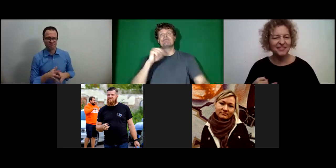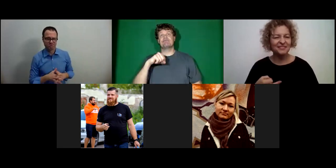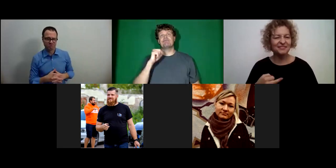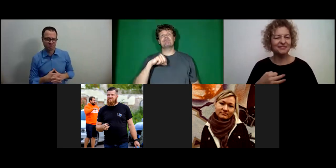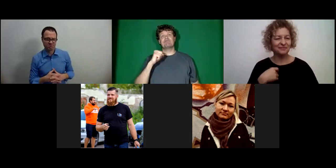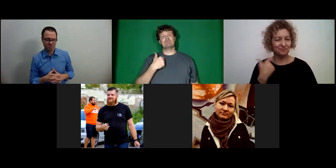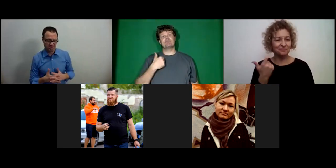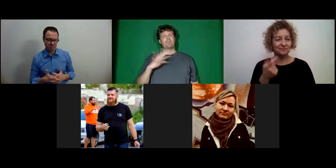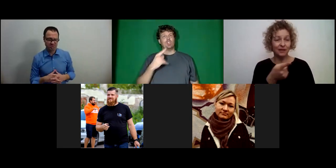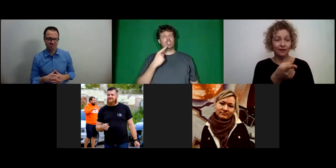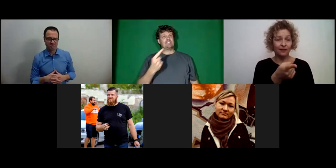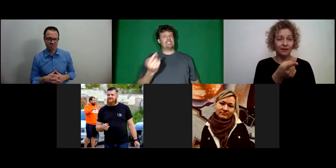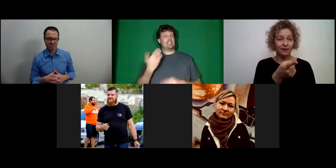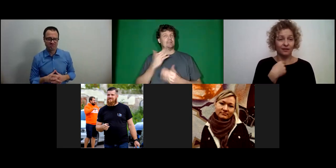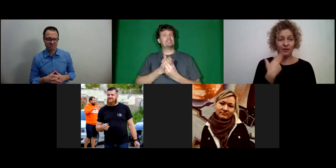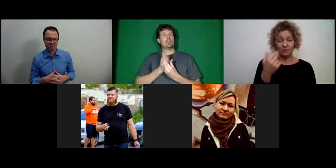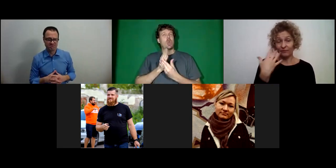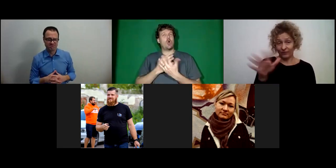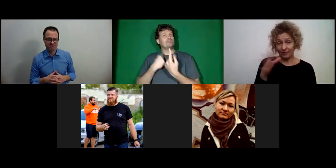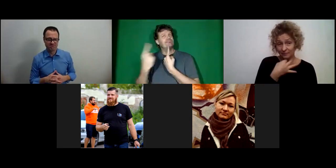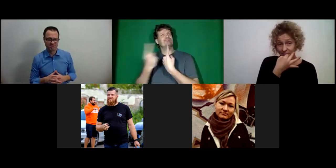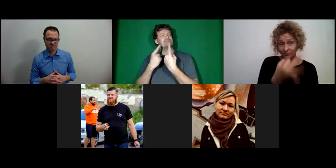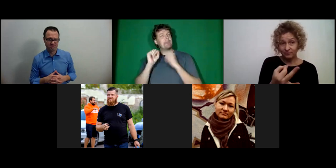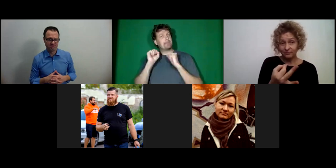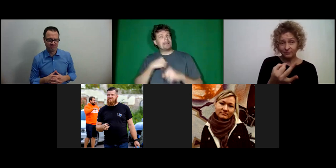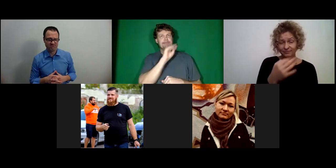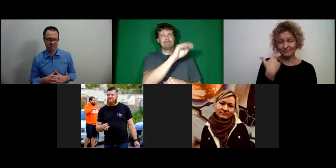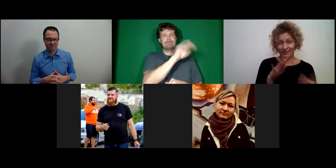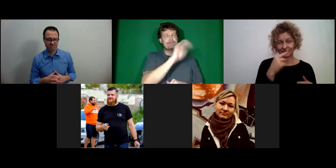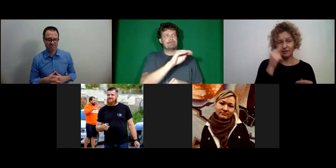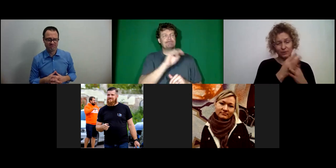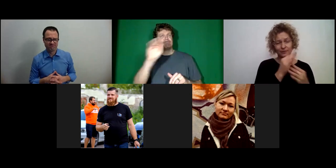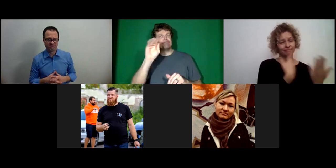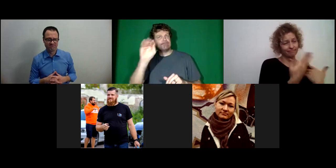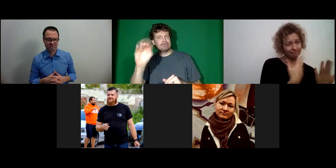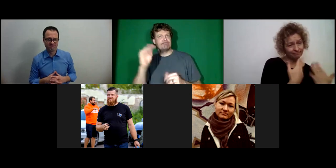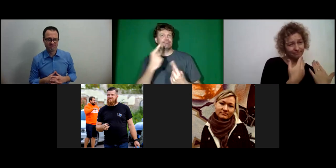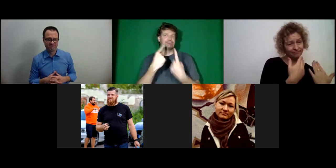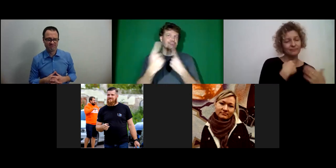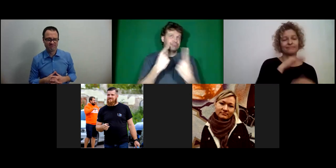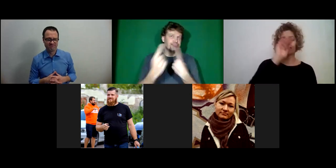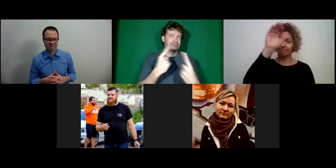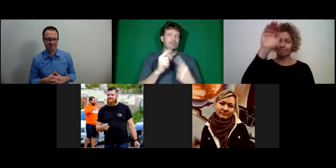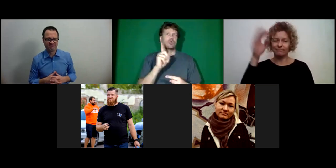stories. Do you think deaf people should be more assertive and be more proud of who they are?